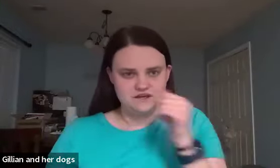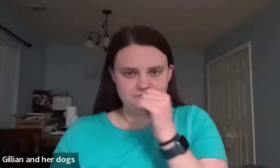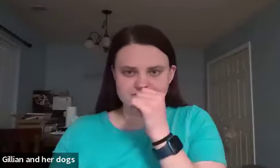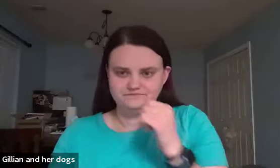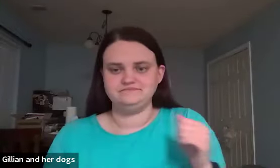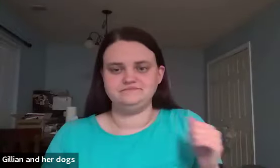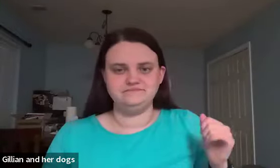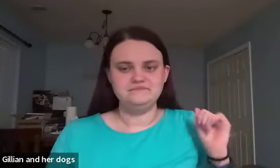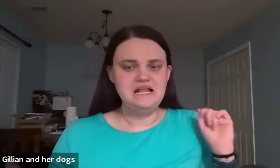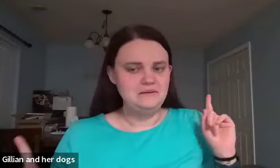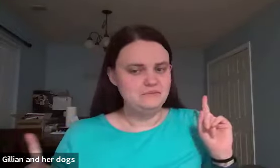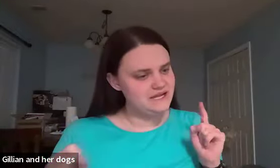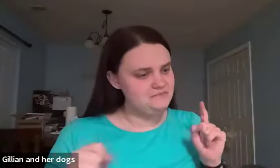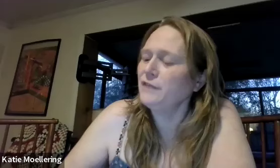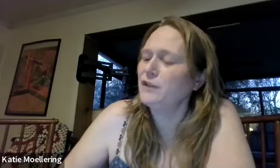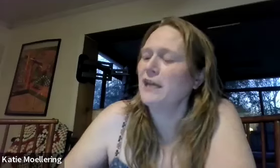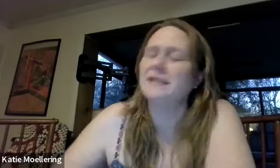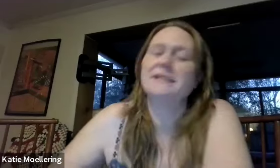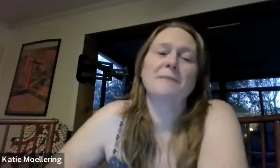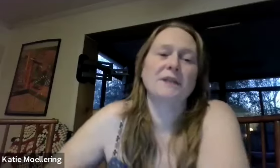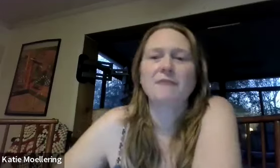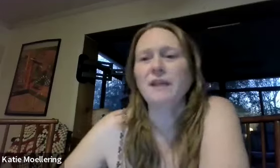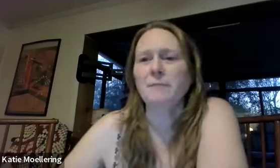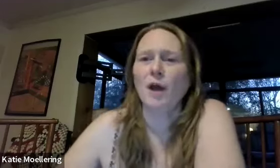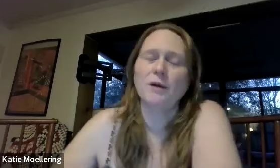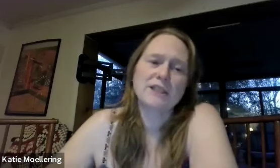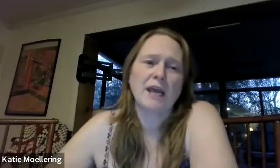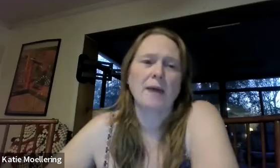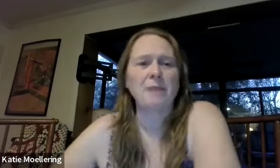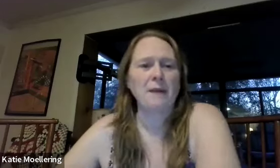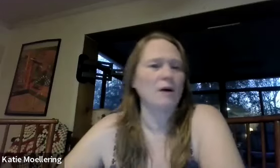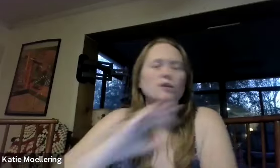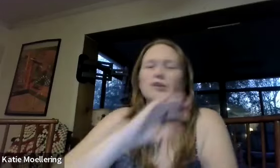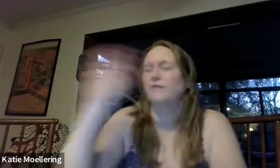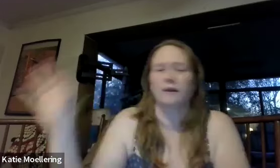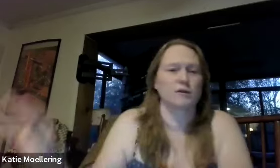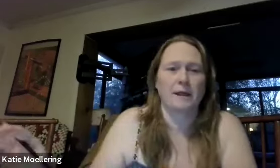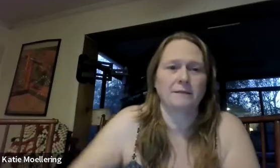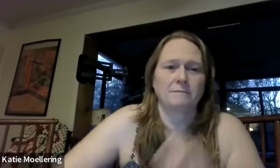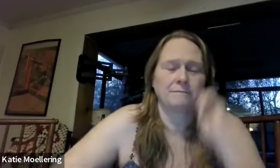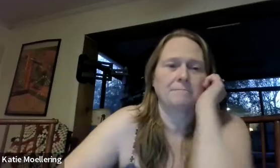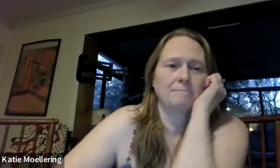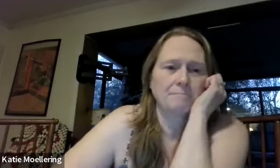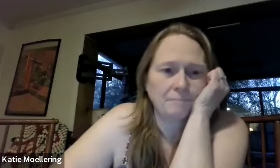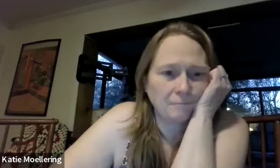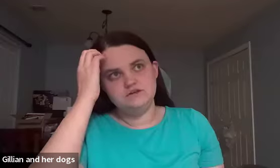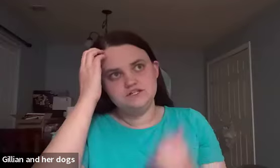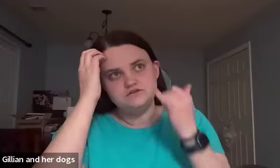So, but And yeah, then if you're saying something like Venmo, Cash App, PayPal, you're just finger spelling. yes, you can